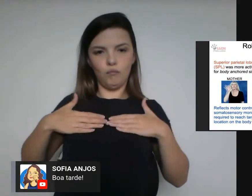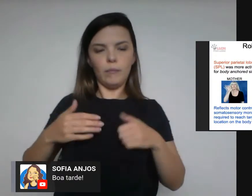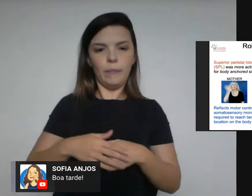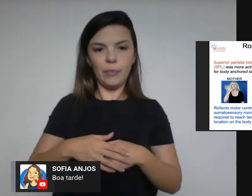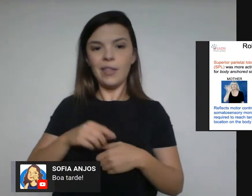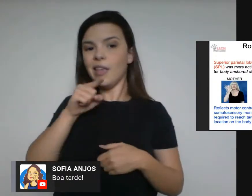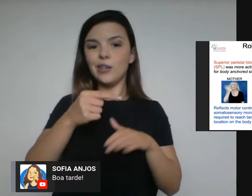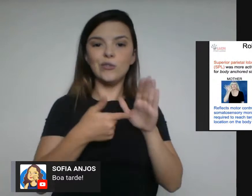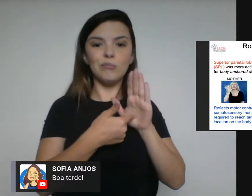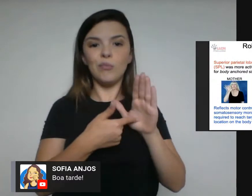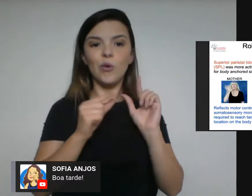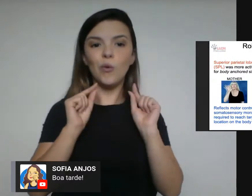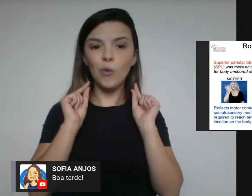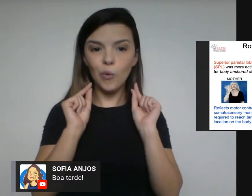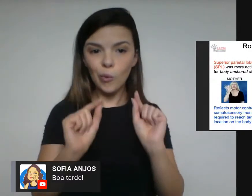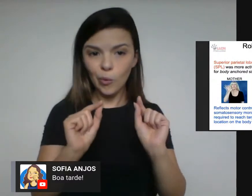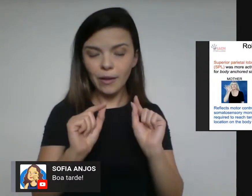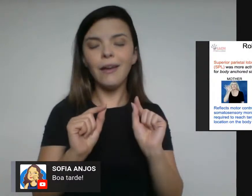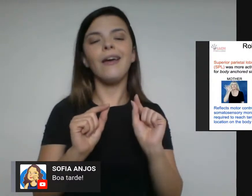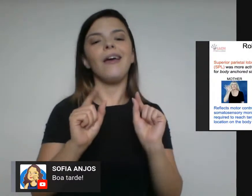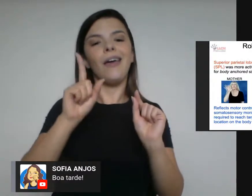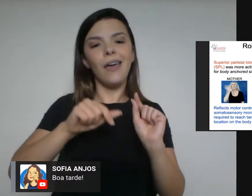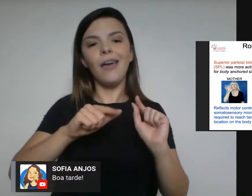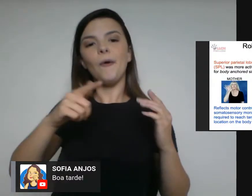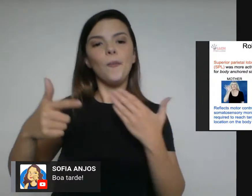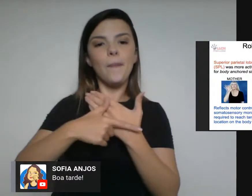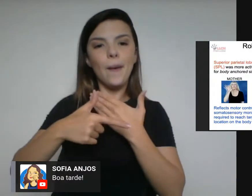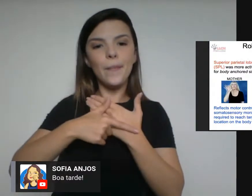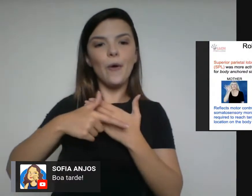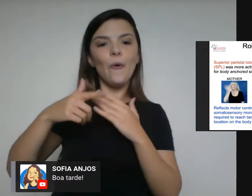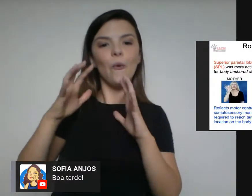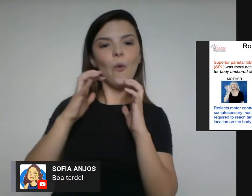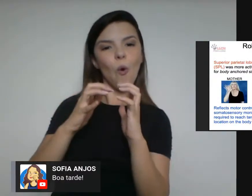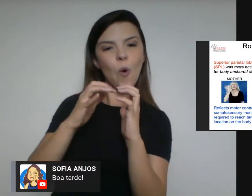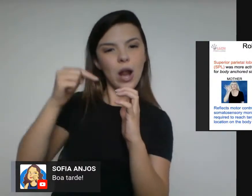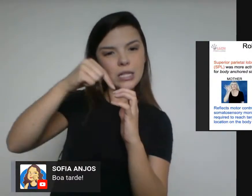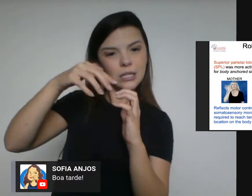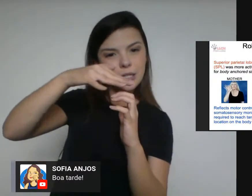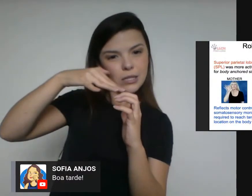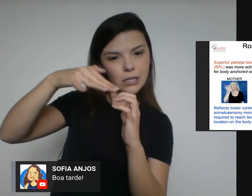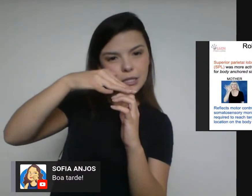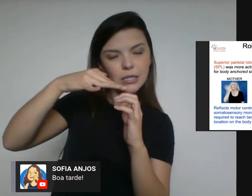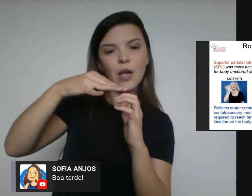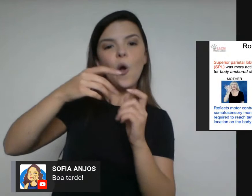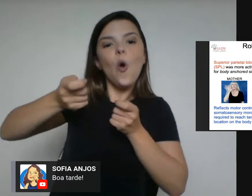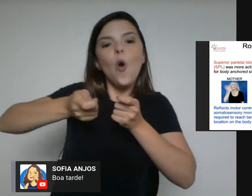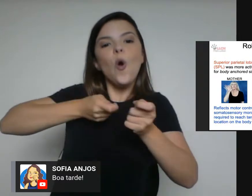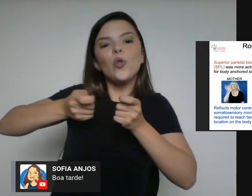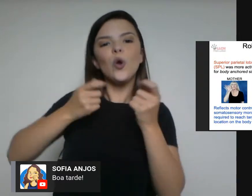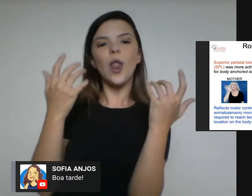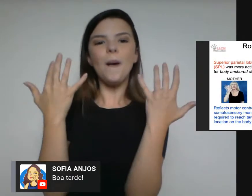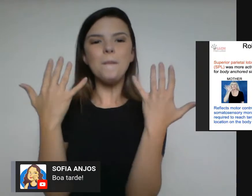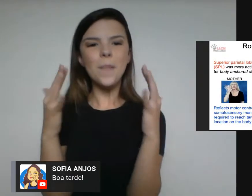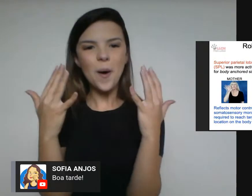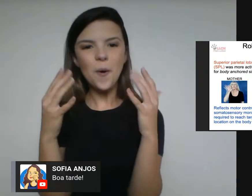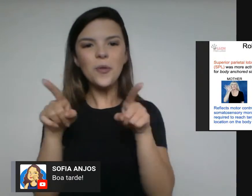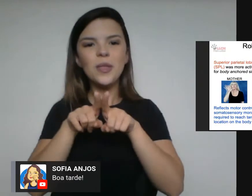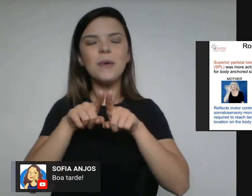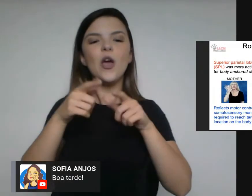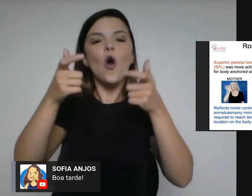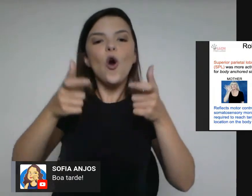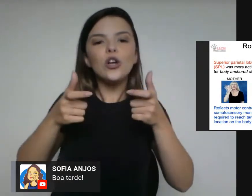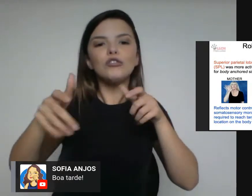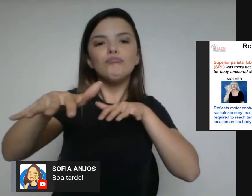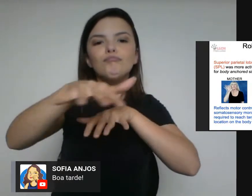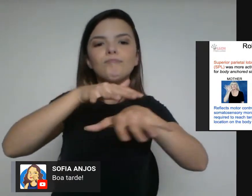represents or reflects the role of that region in controlling hand movements, monitoring the position of the hand in space, and